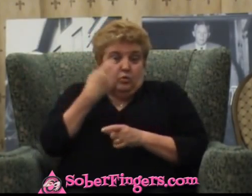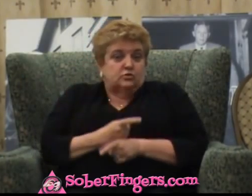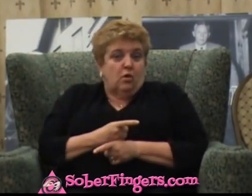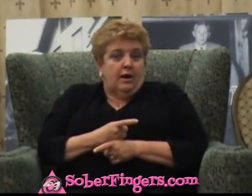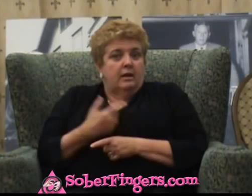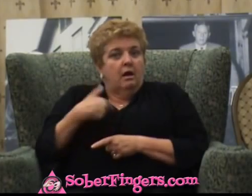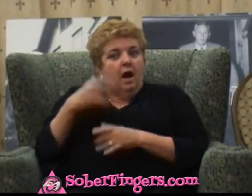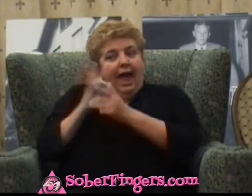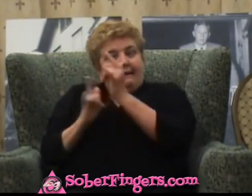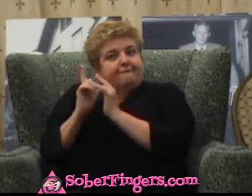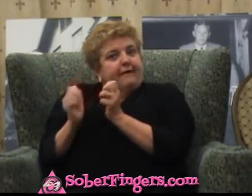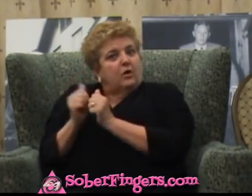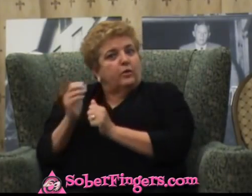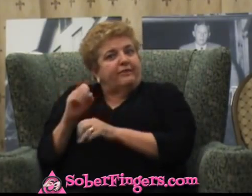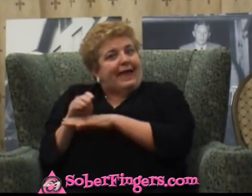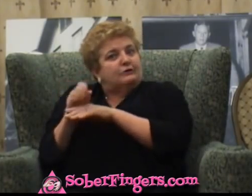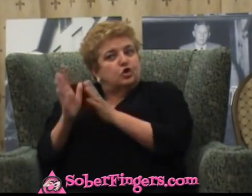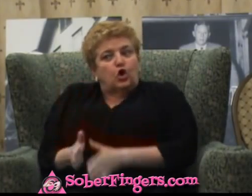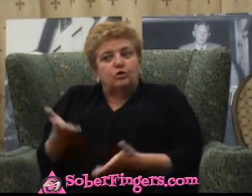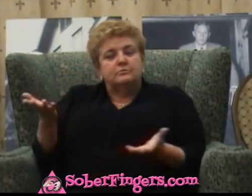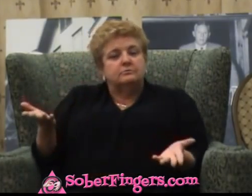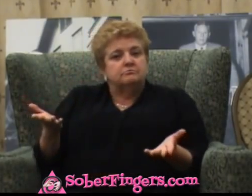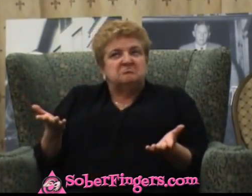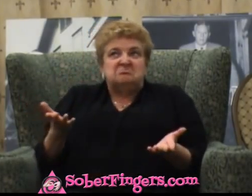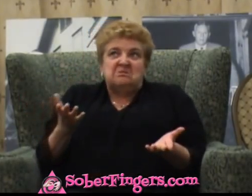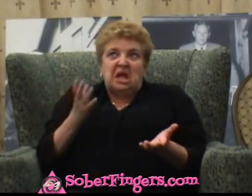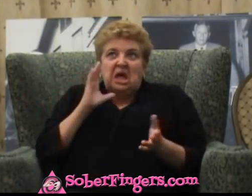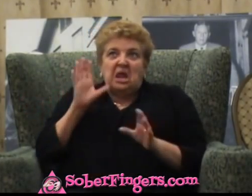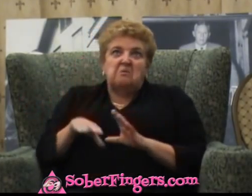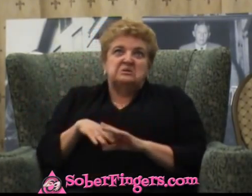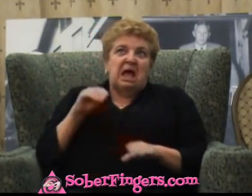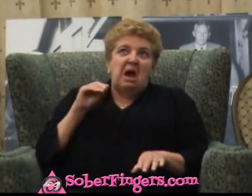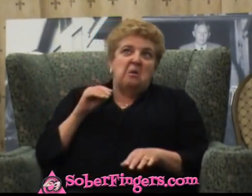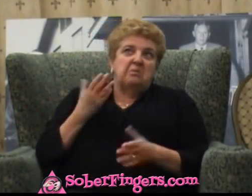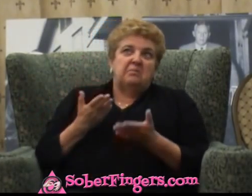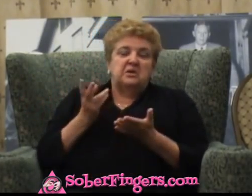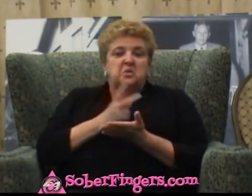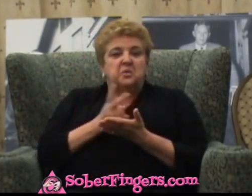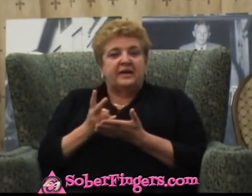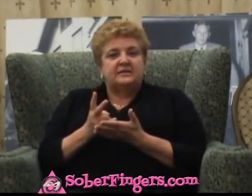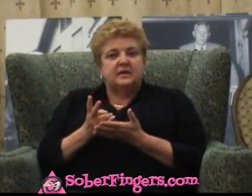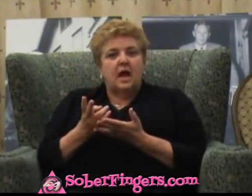And as soon as I got out, I don't think I was out a couple of weeks, I moved in with him and I was drinking again.